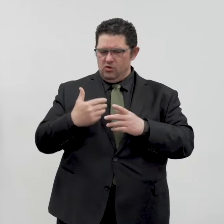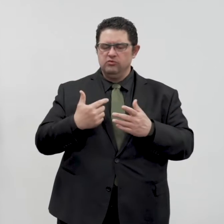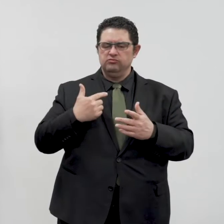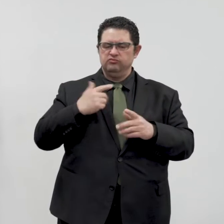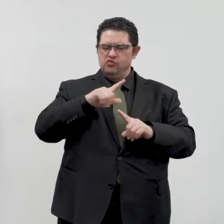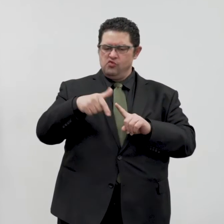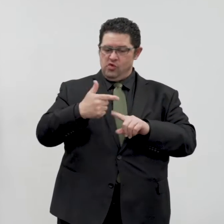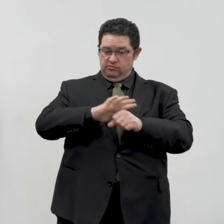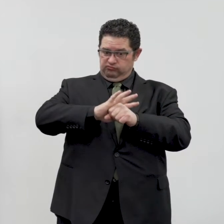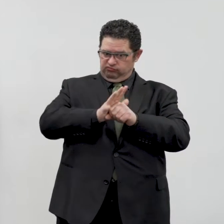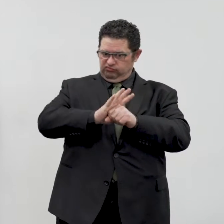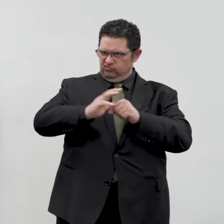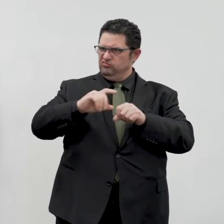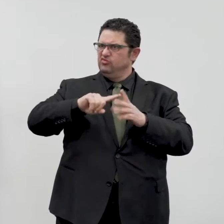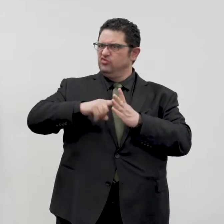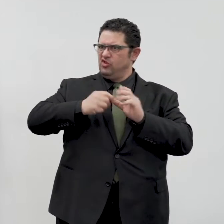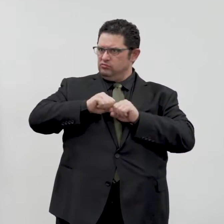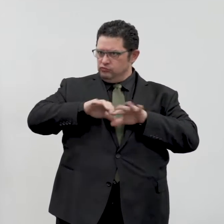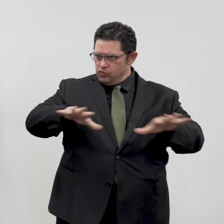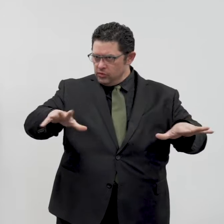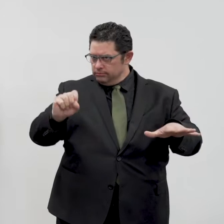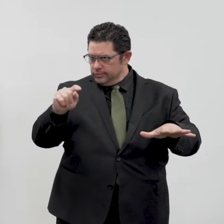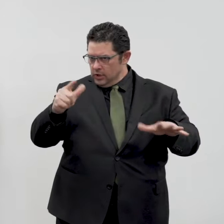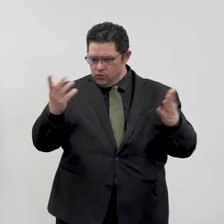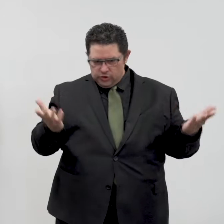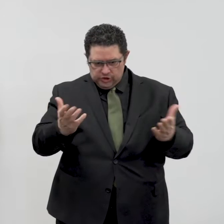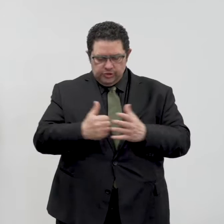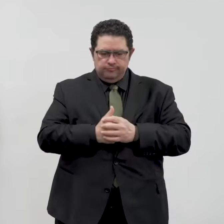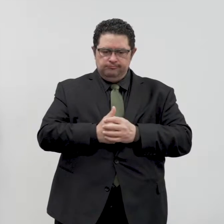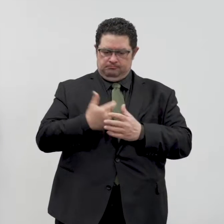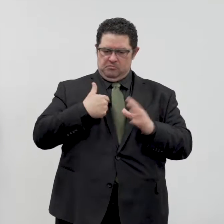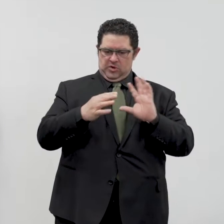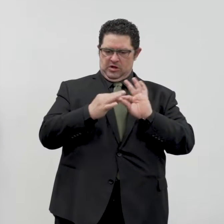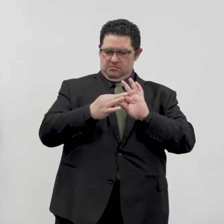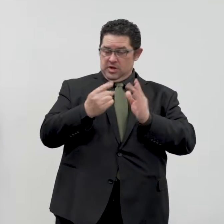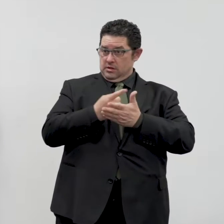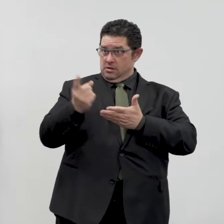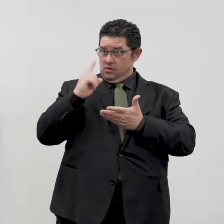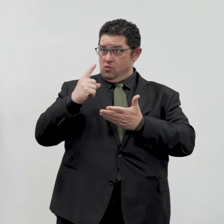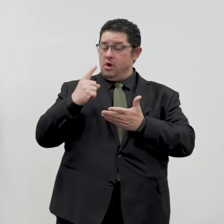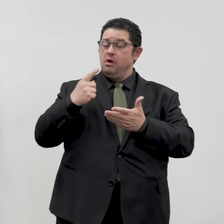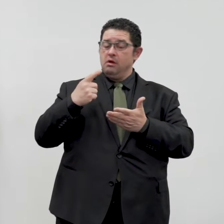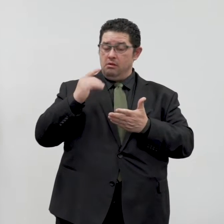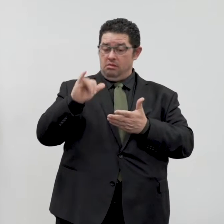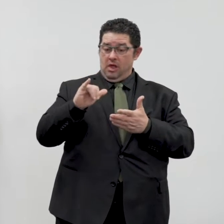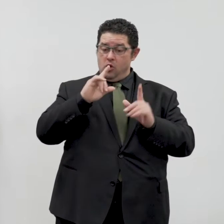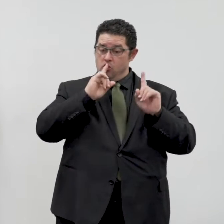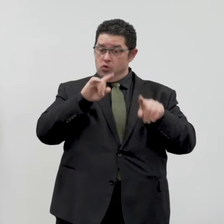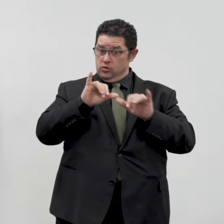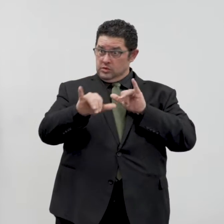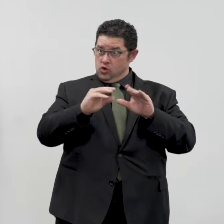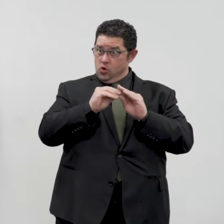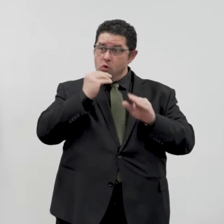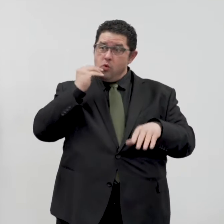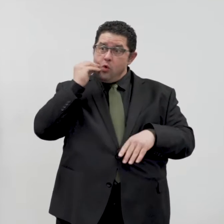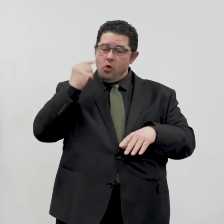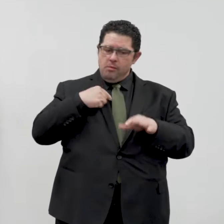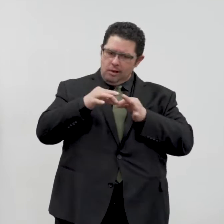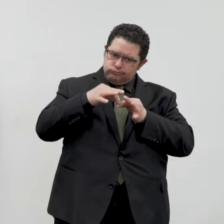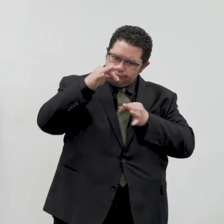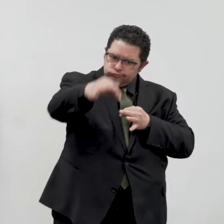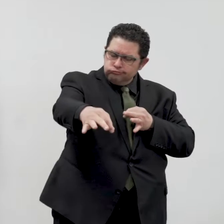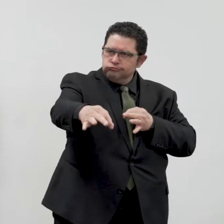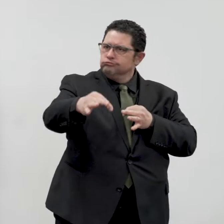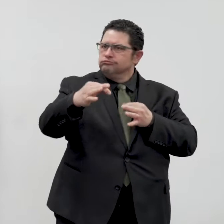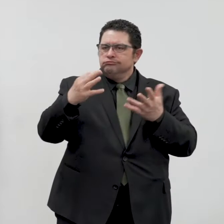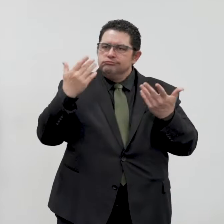community. As I mentioned last week, I extended this stay-at-home order indefinitely with plans to revisit in